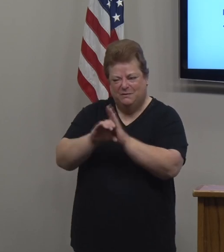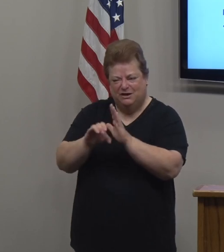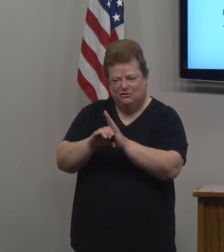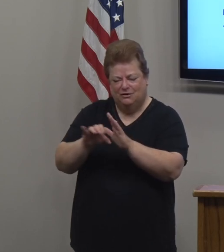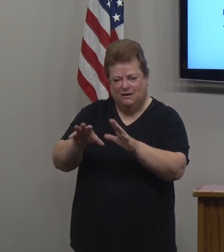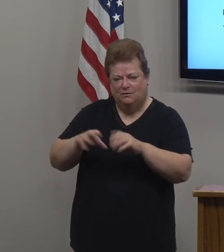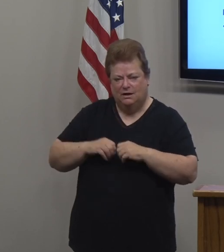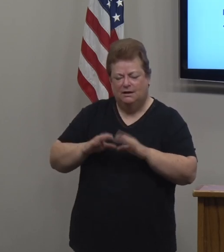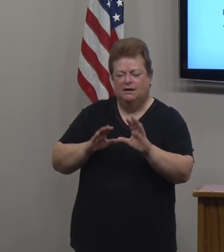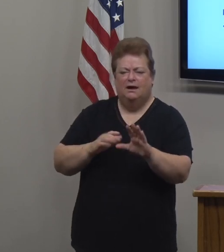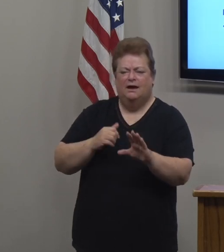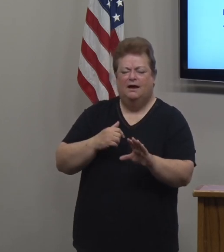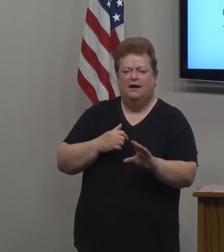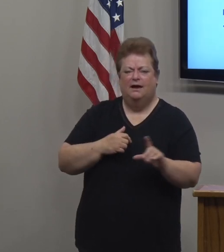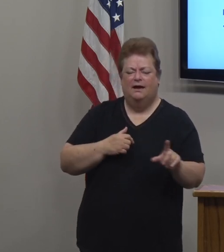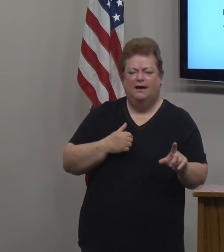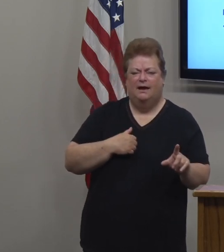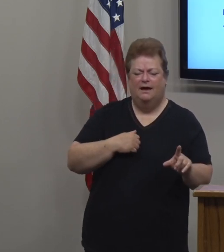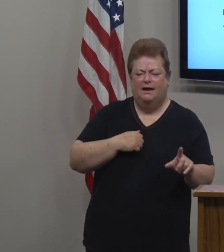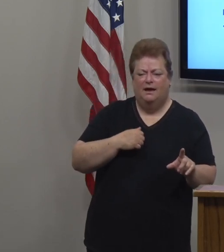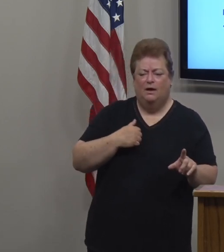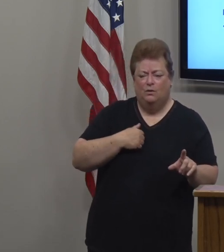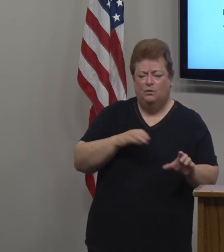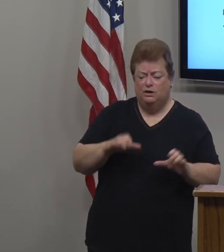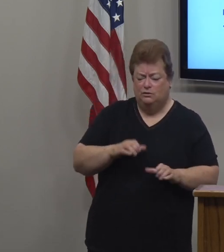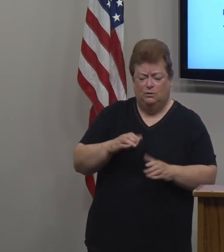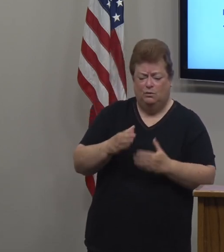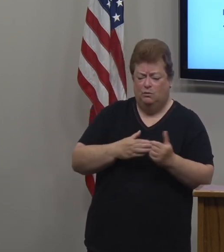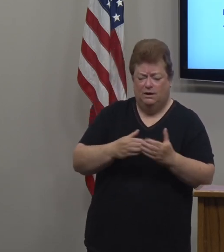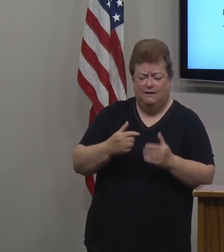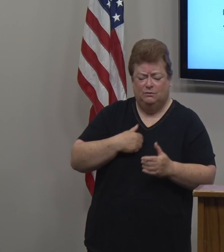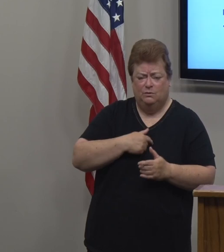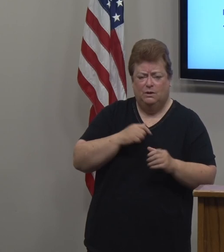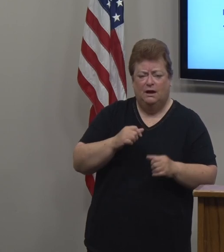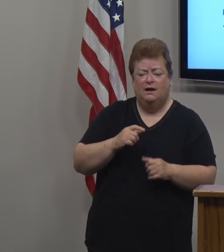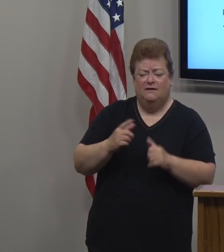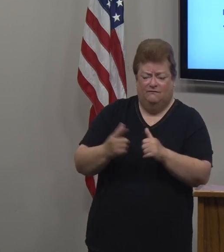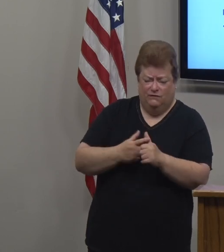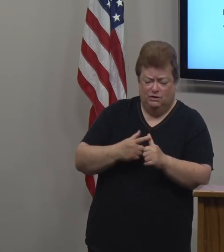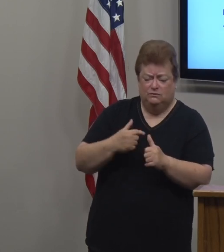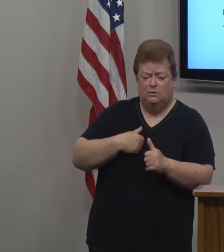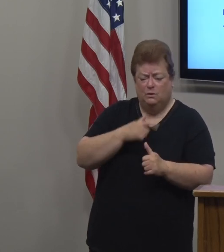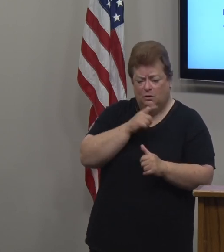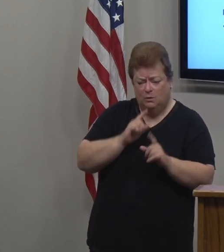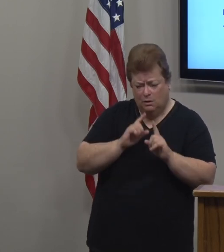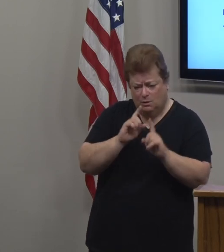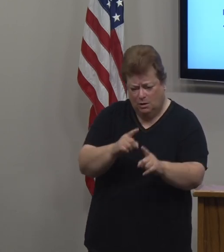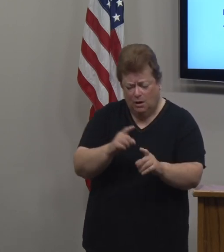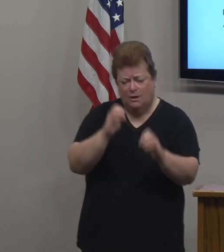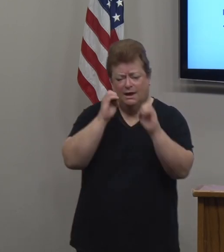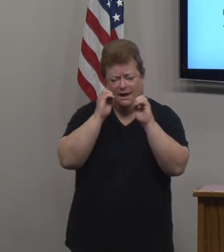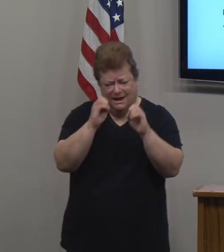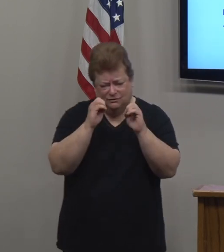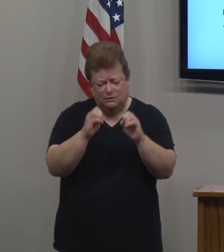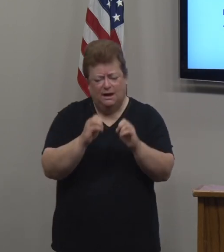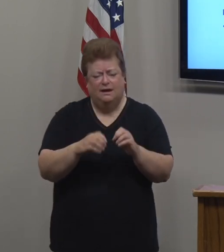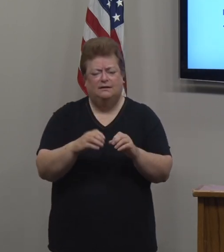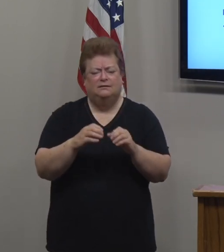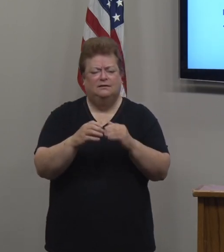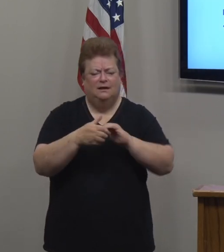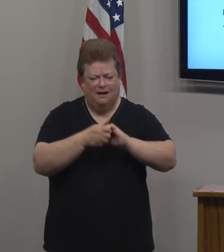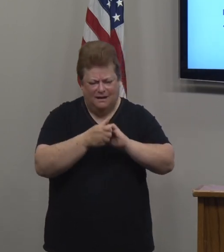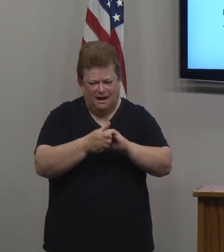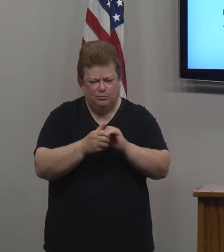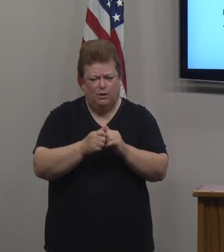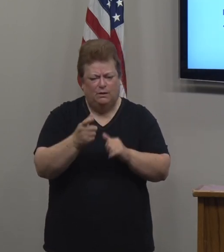Not that I'm aware of. I mean, we are going to try and do everything we can. Our first step is to educate and to collaborate so that we can put safety